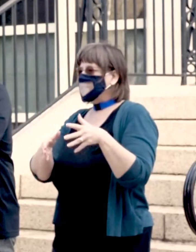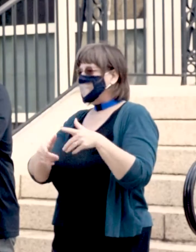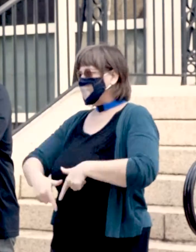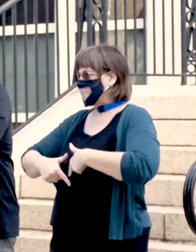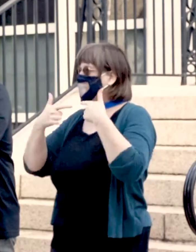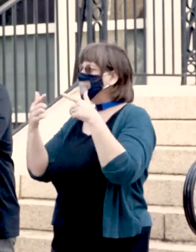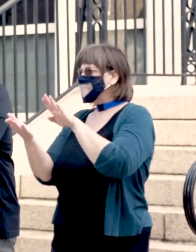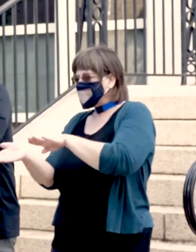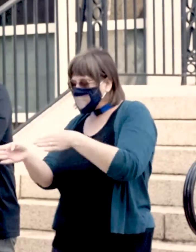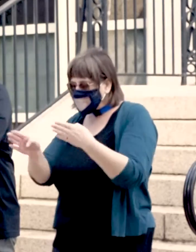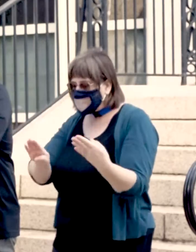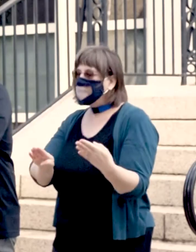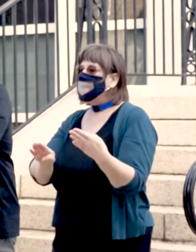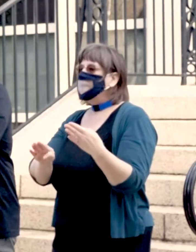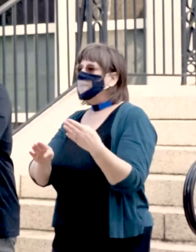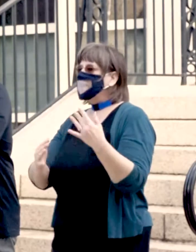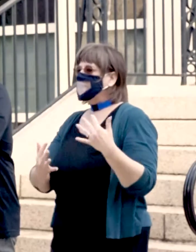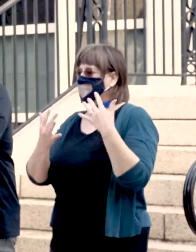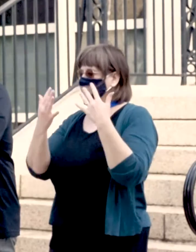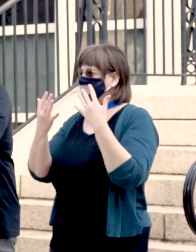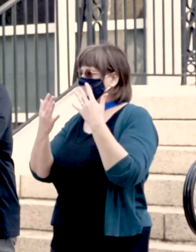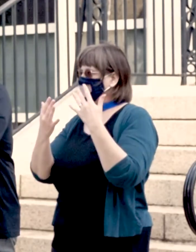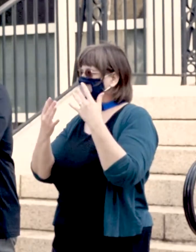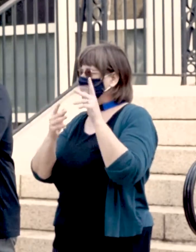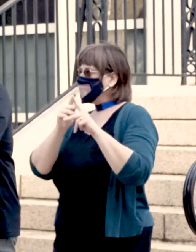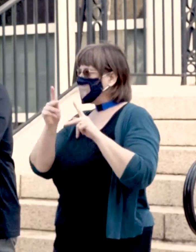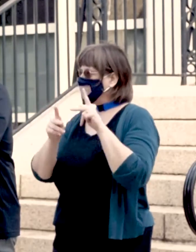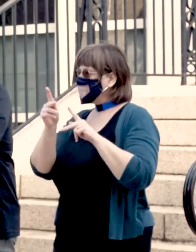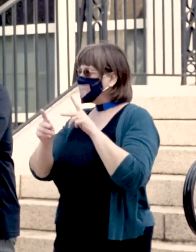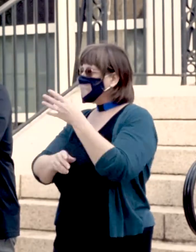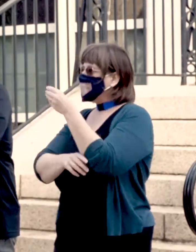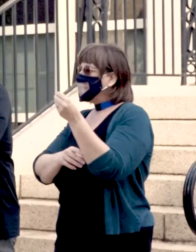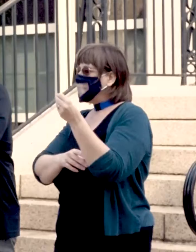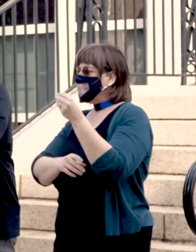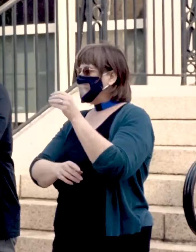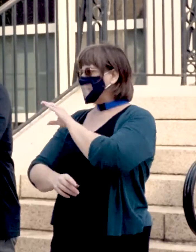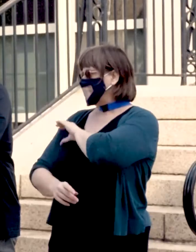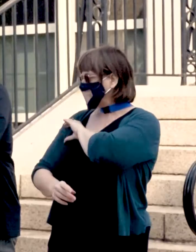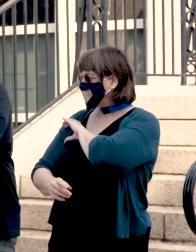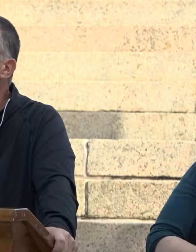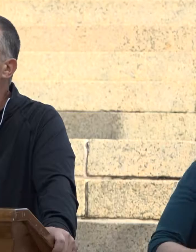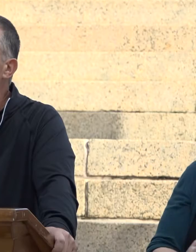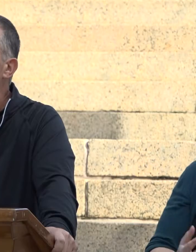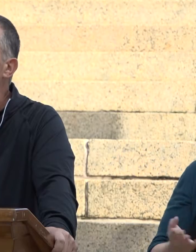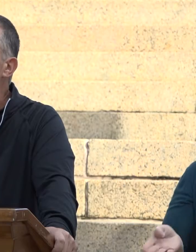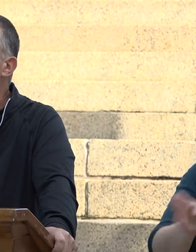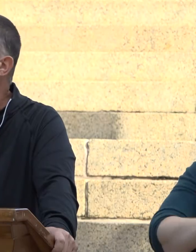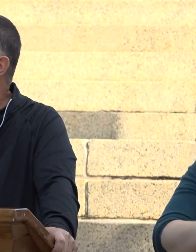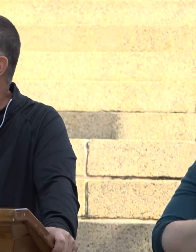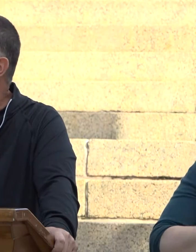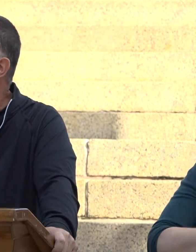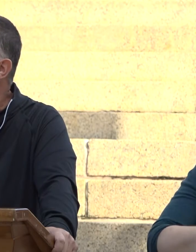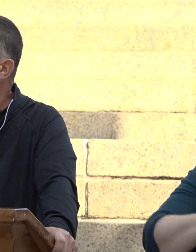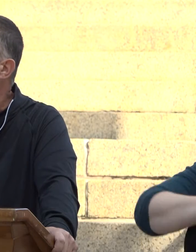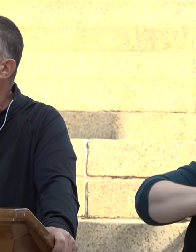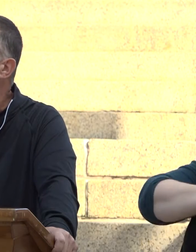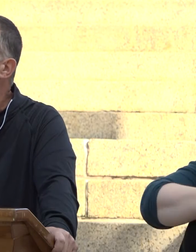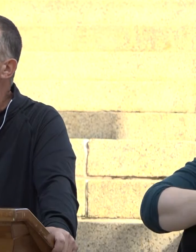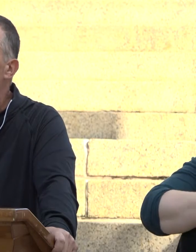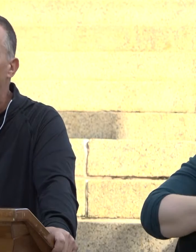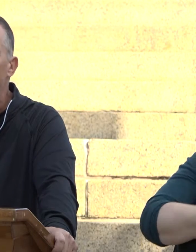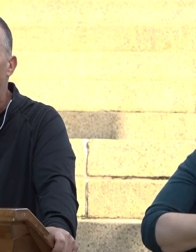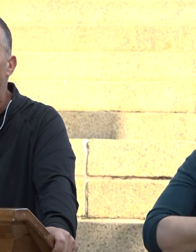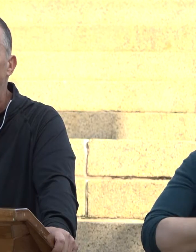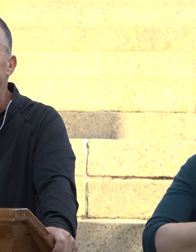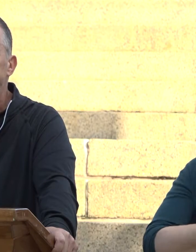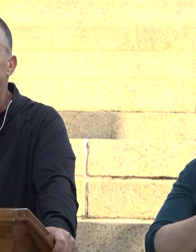the people that were in the building. And I went to bed with a heavy heart that evening. And I was woken up at 3 a.m.